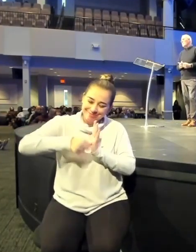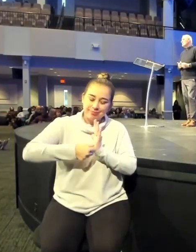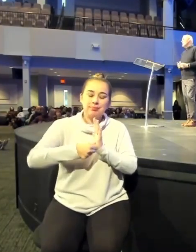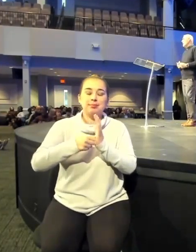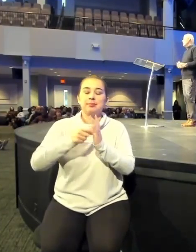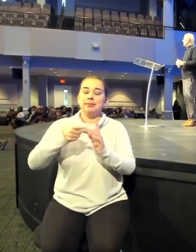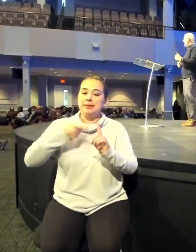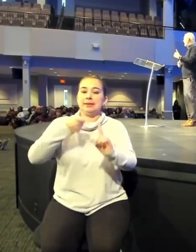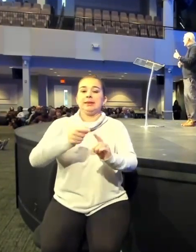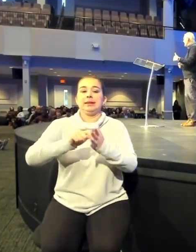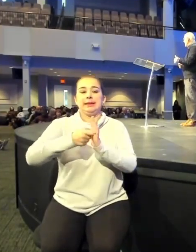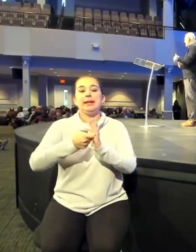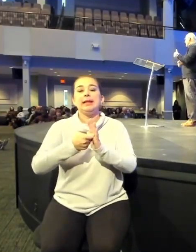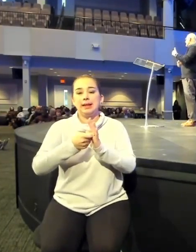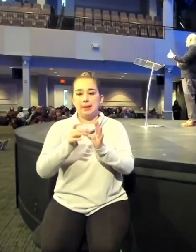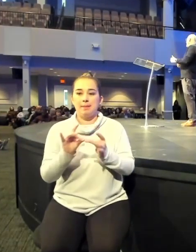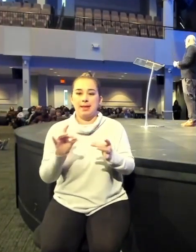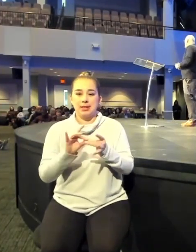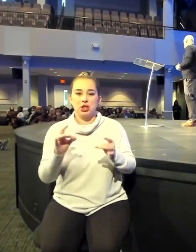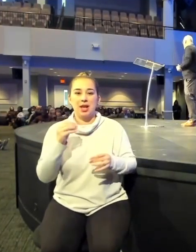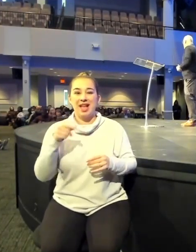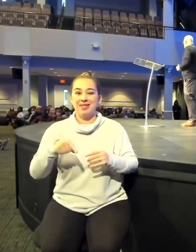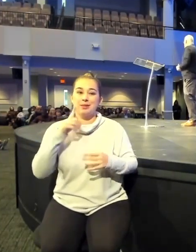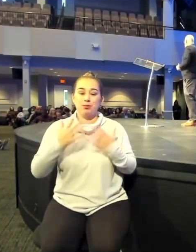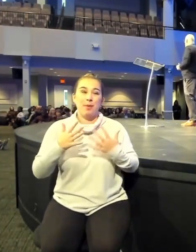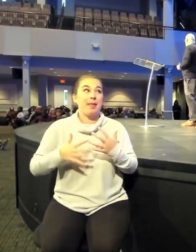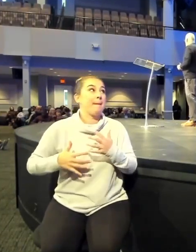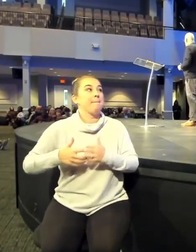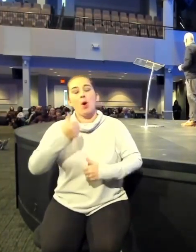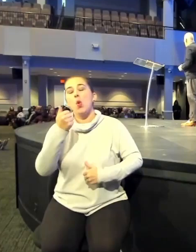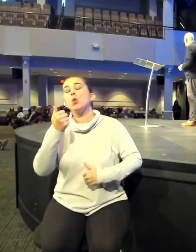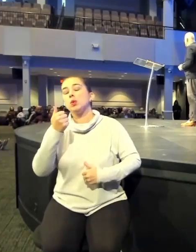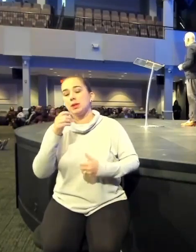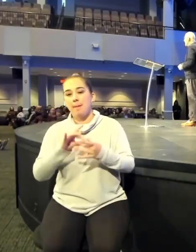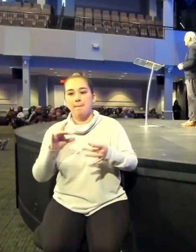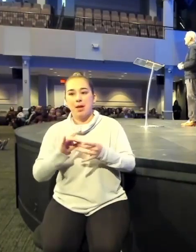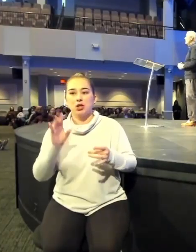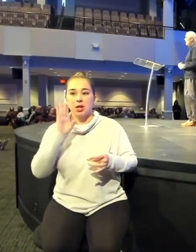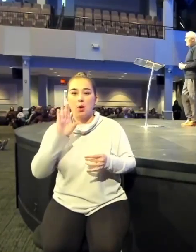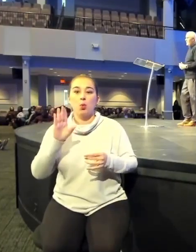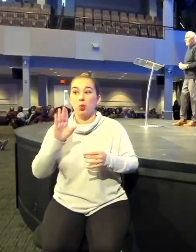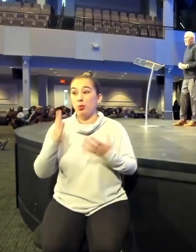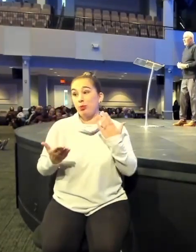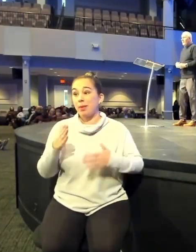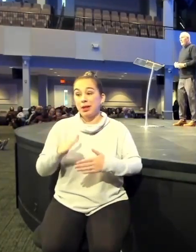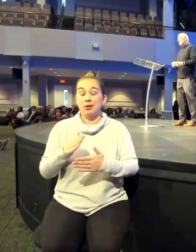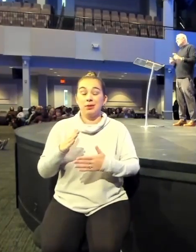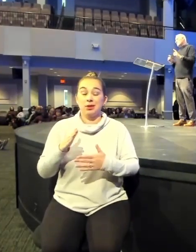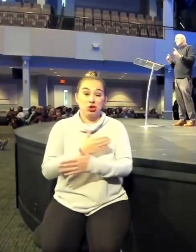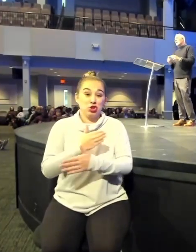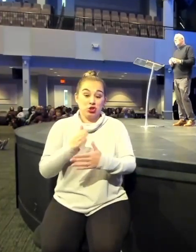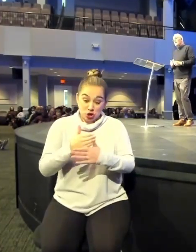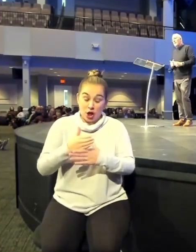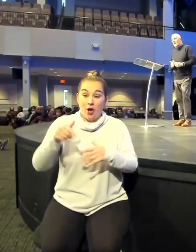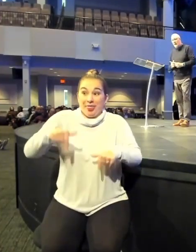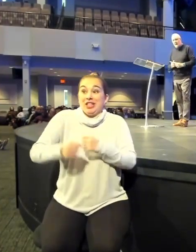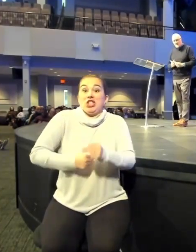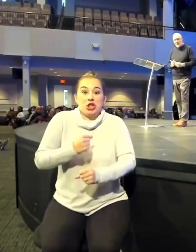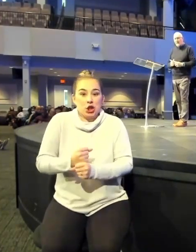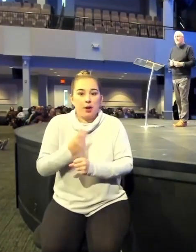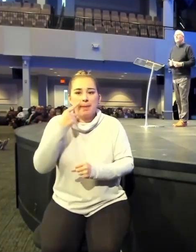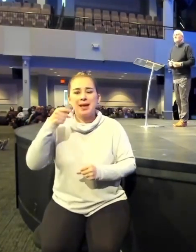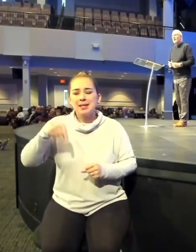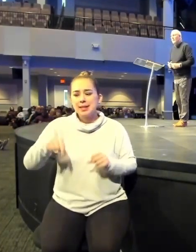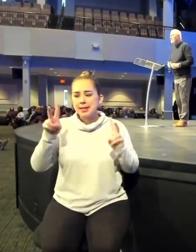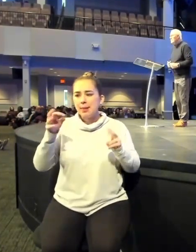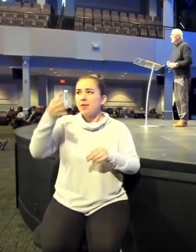messages I will share, and perhaps the single most important message that I will share this entire year. Because this topic about God's